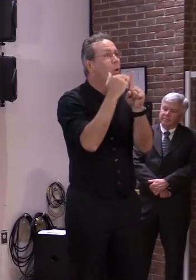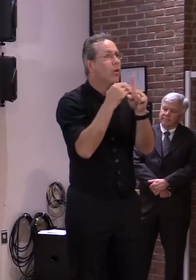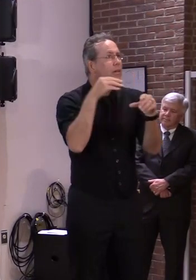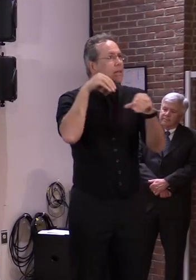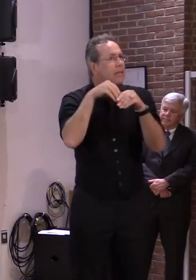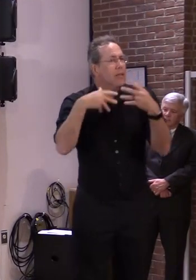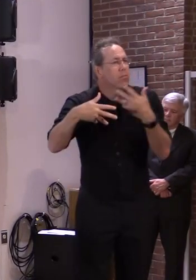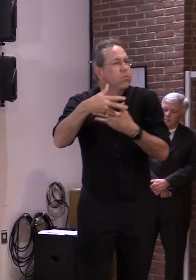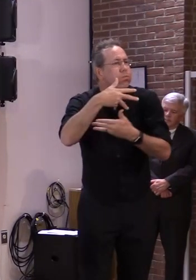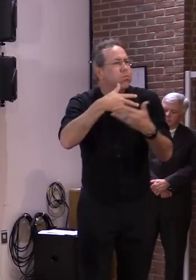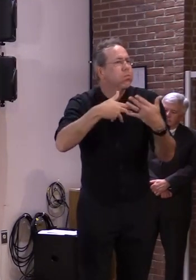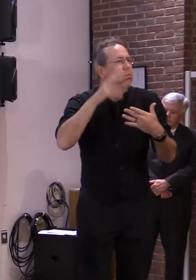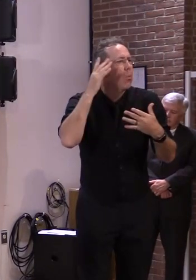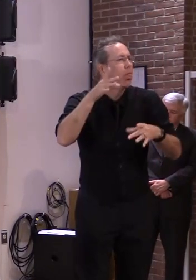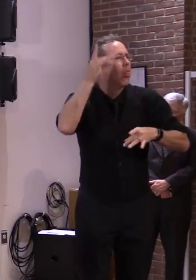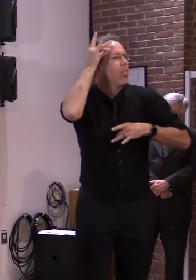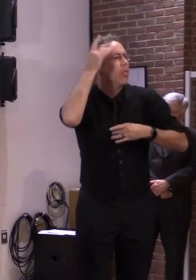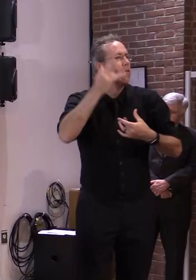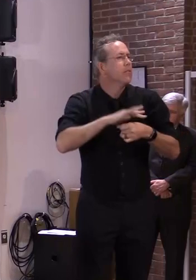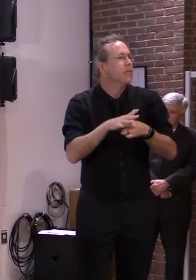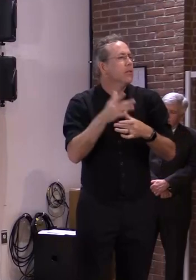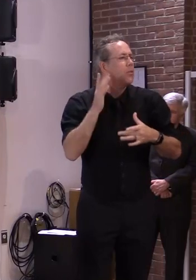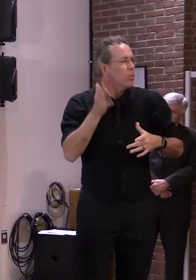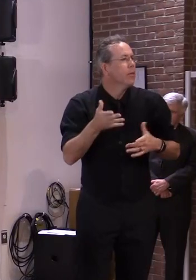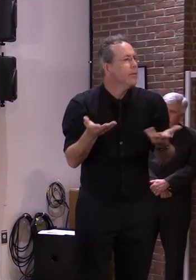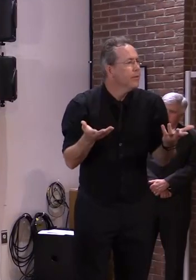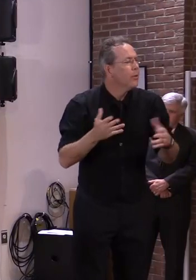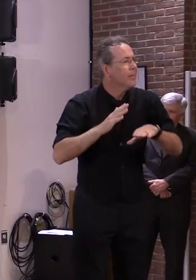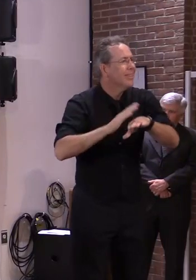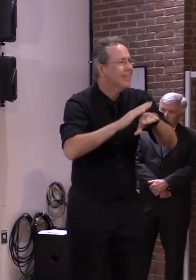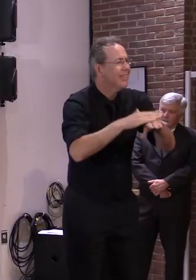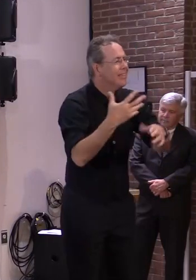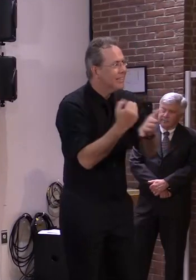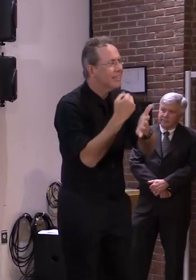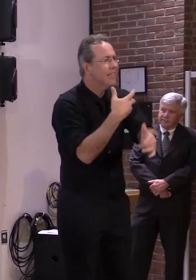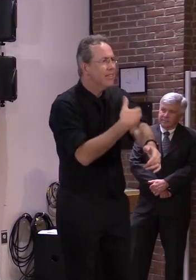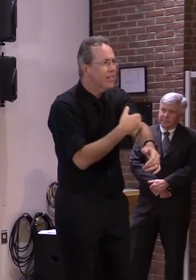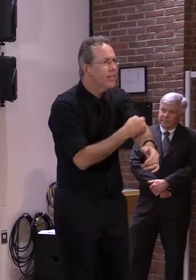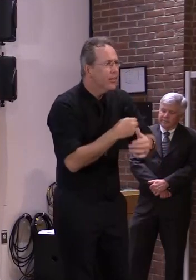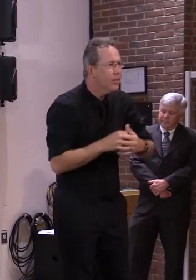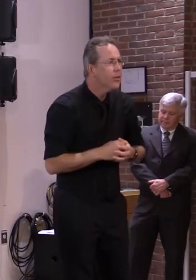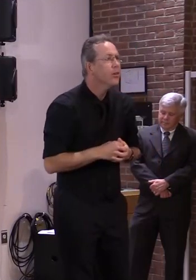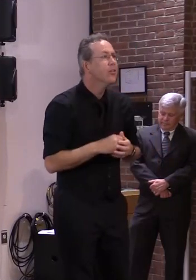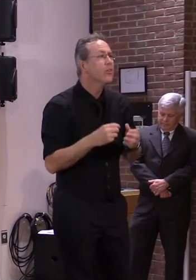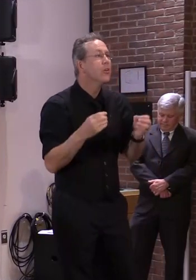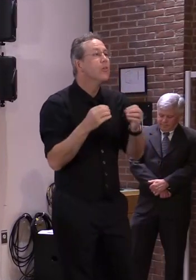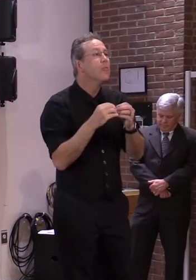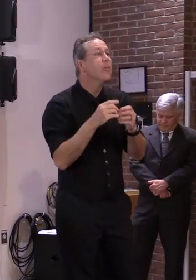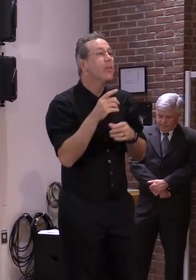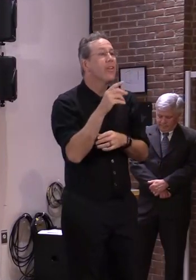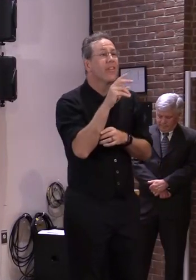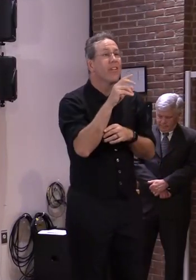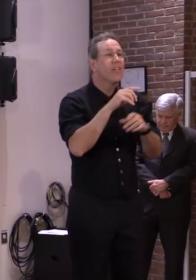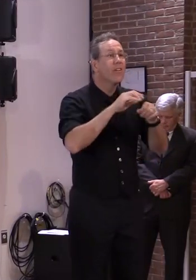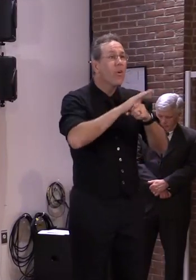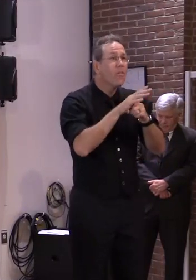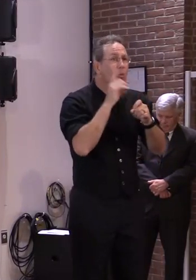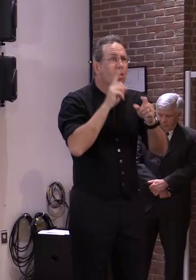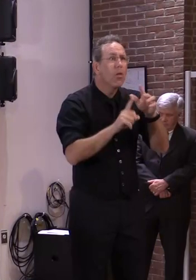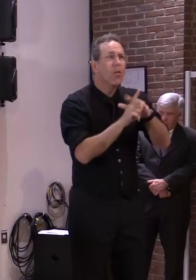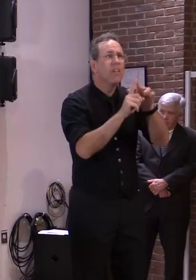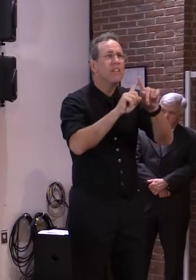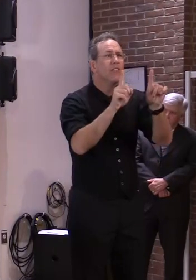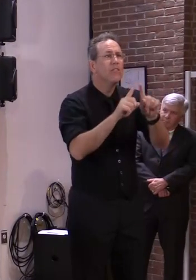there are more variants on the horizon, they're not going to start in Vermont for sure, because the virus doesn't have much of a chance